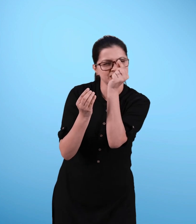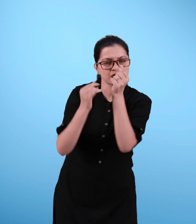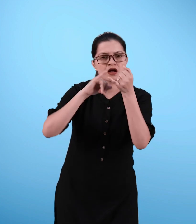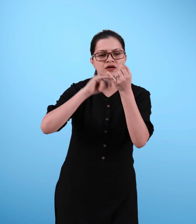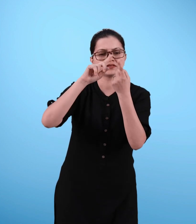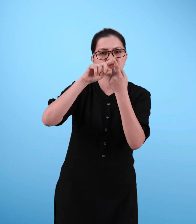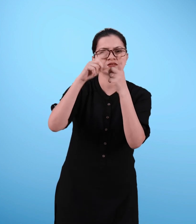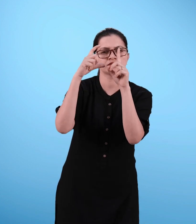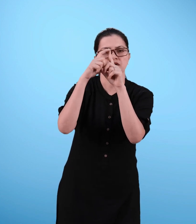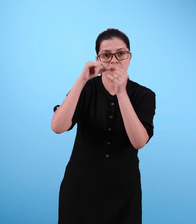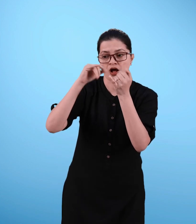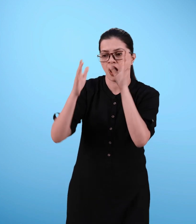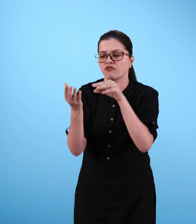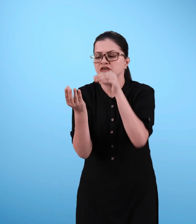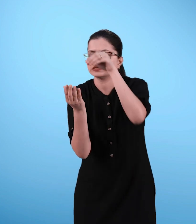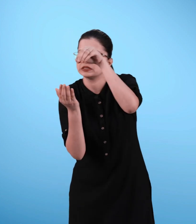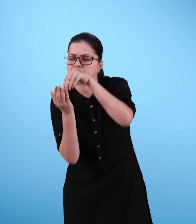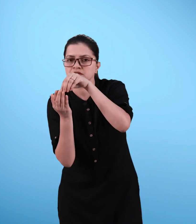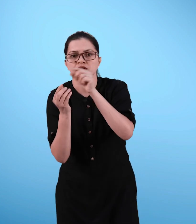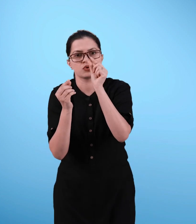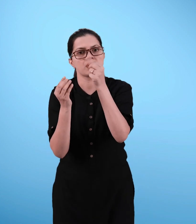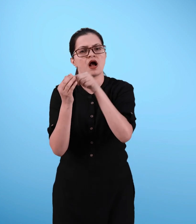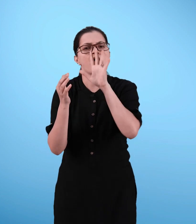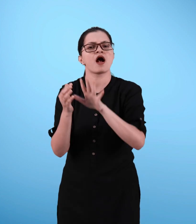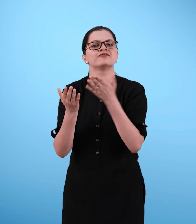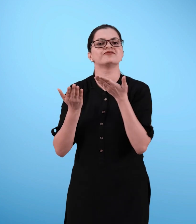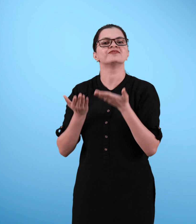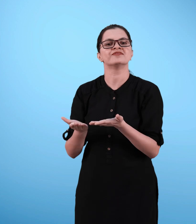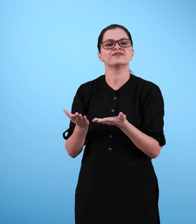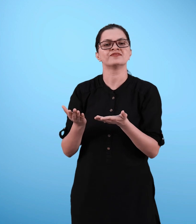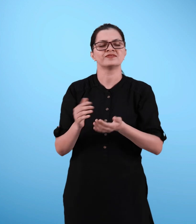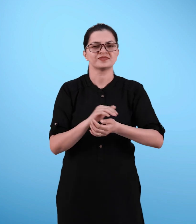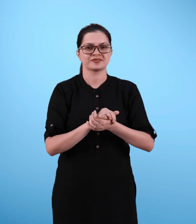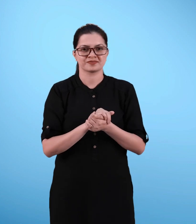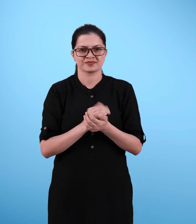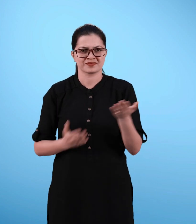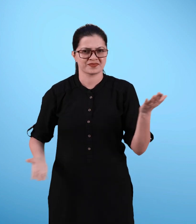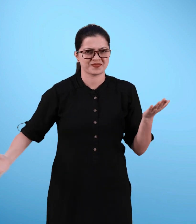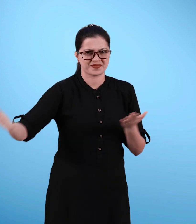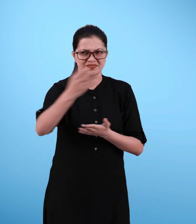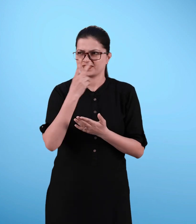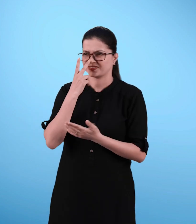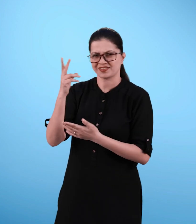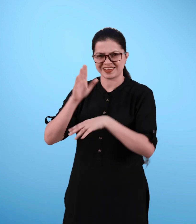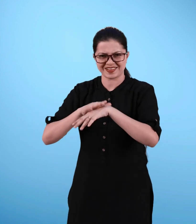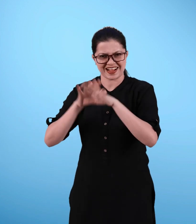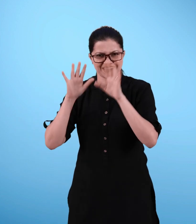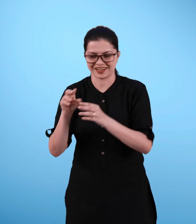Start. Have you ever seen a cotton field that is ready for Have picking? you ever seen a cotton